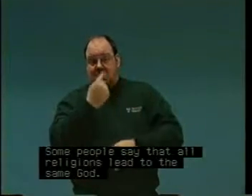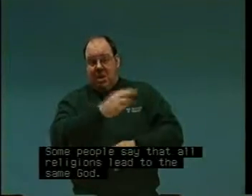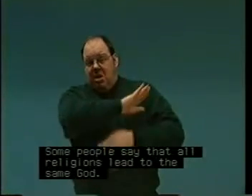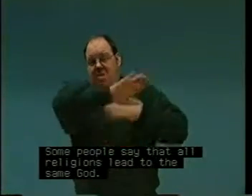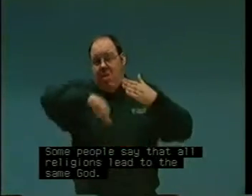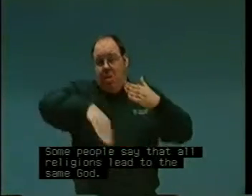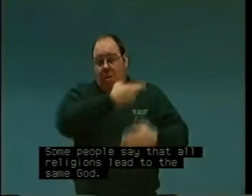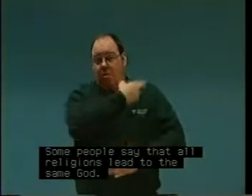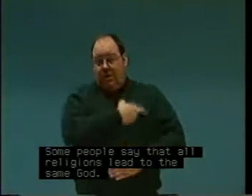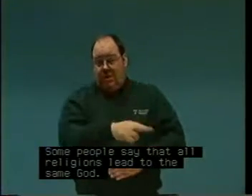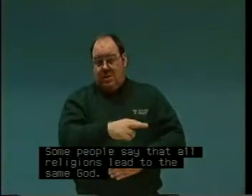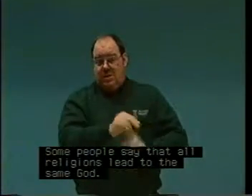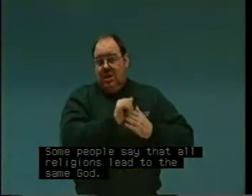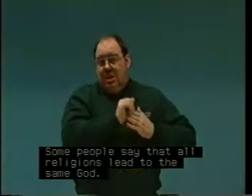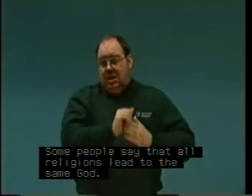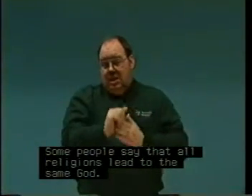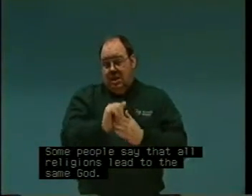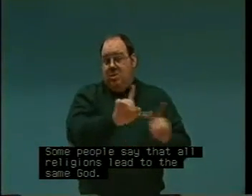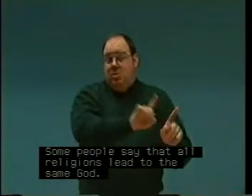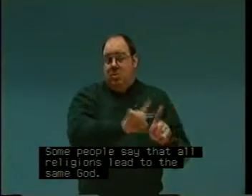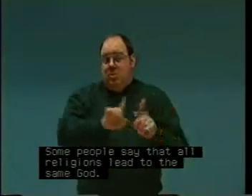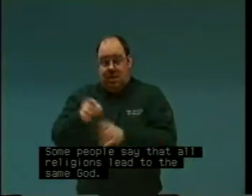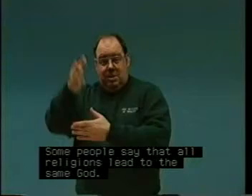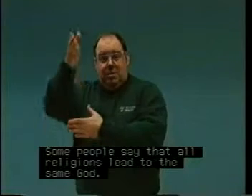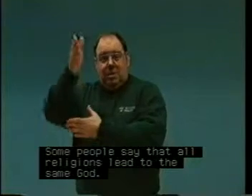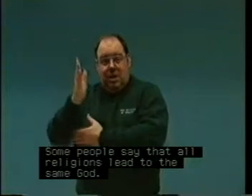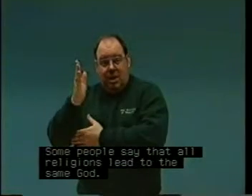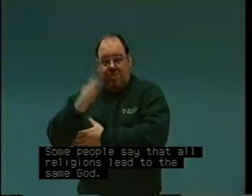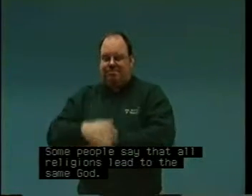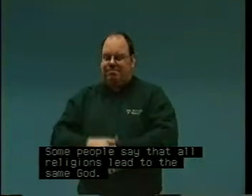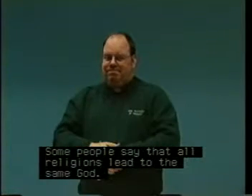Some people say that all religions lead to the same God.